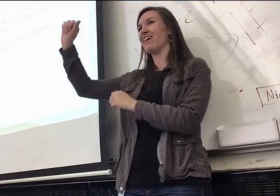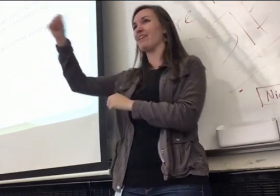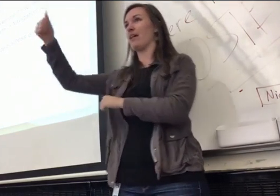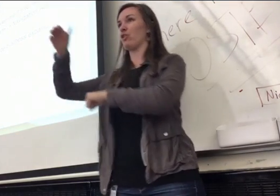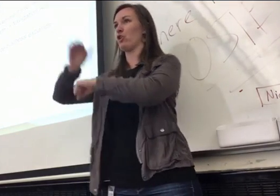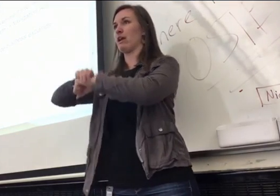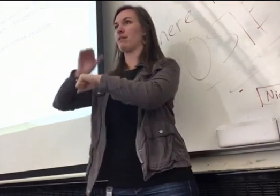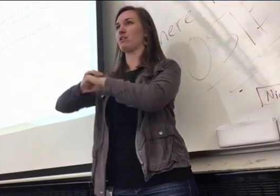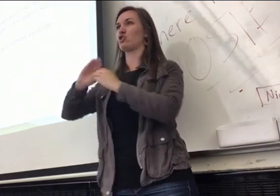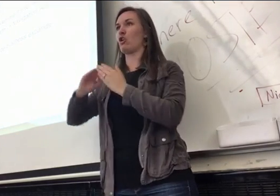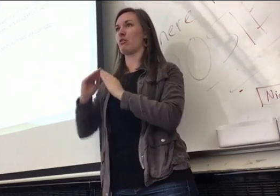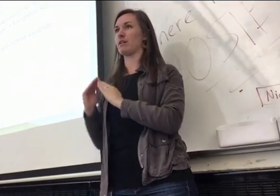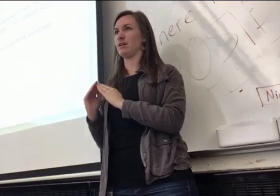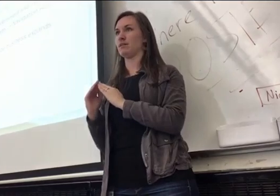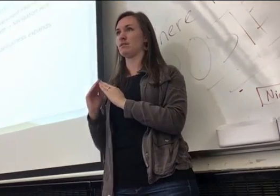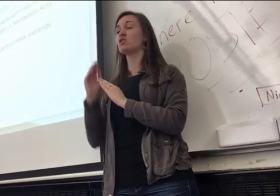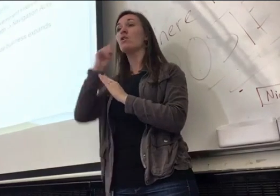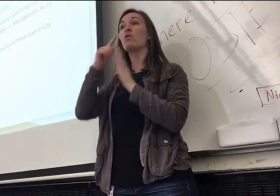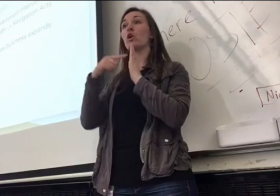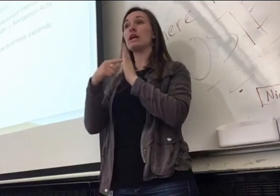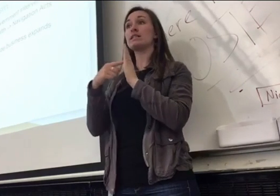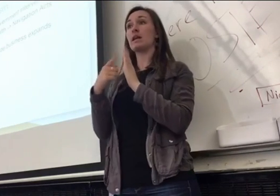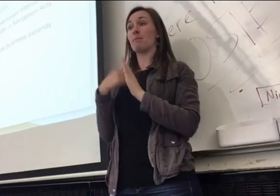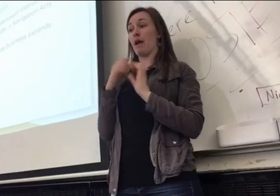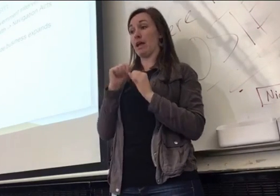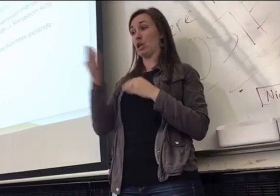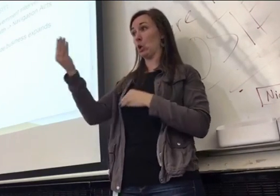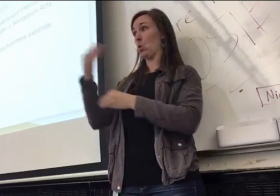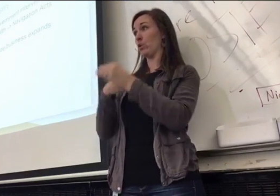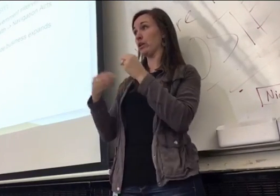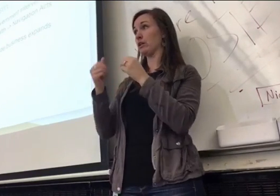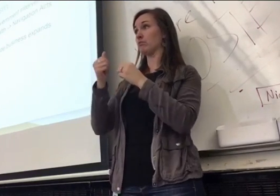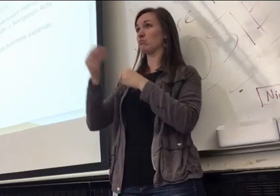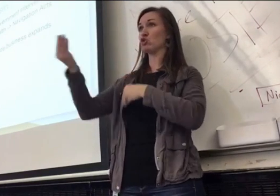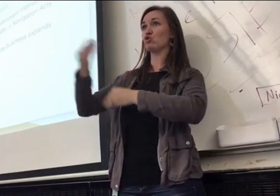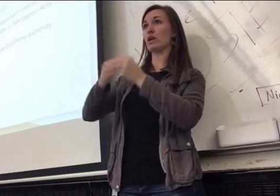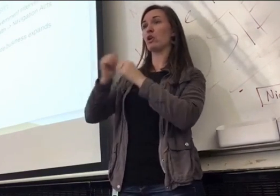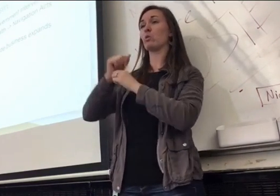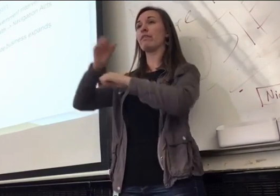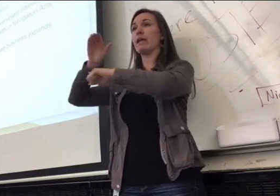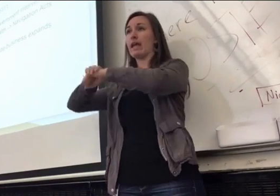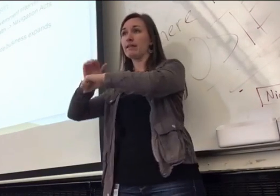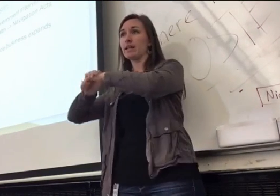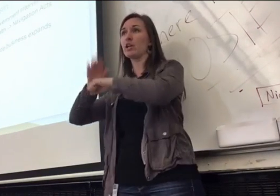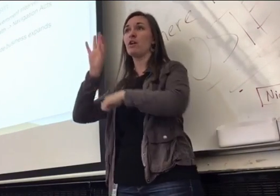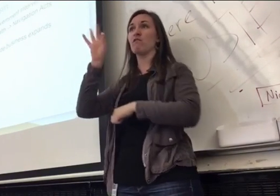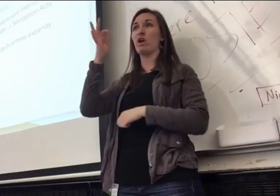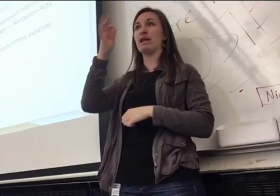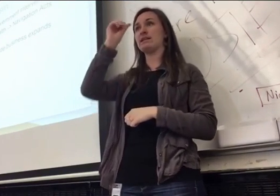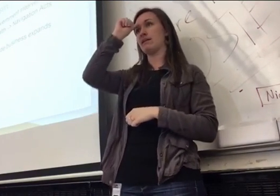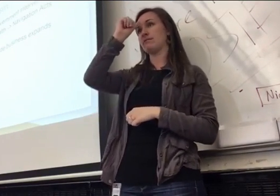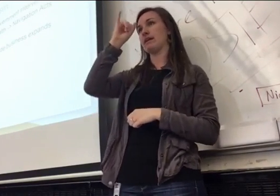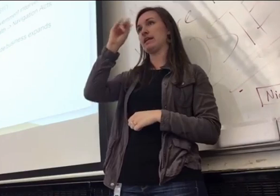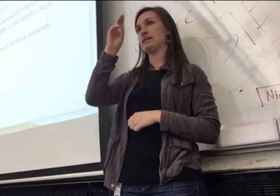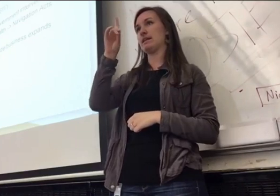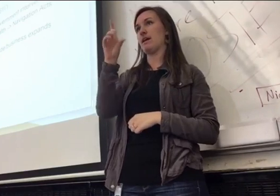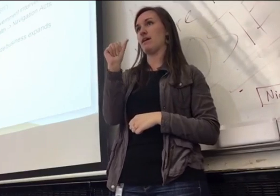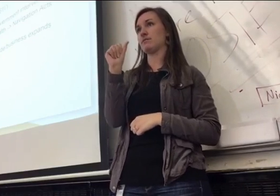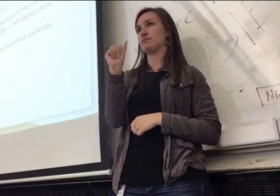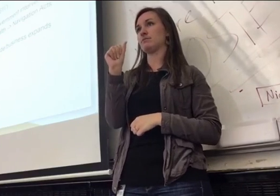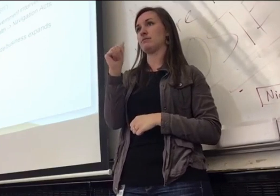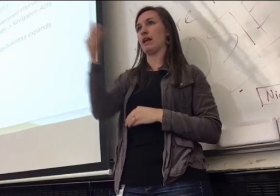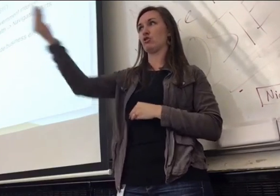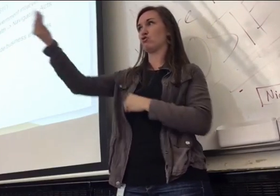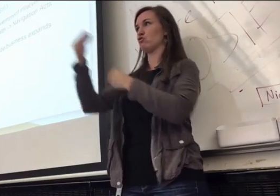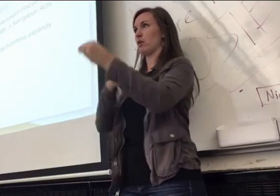colonial power. So for example, we can only trade with England, France, and India. They can only trade with us, except England. England can go